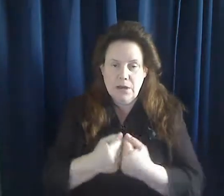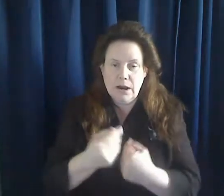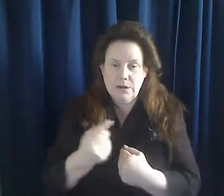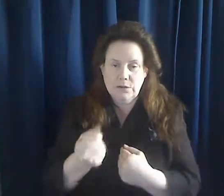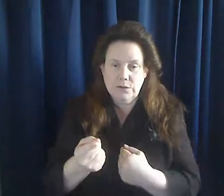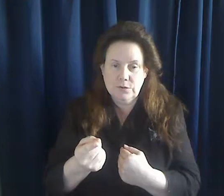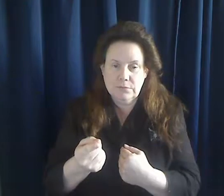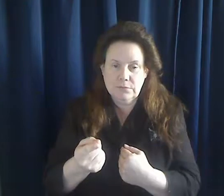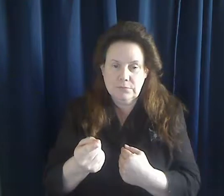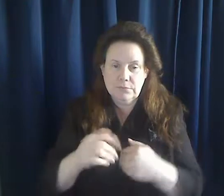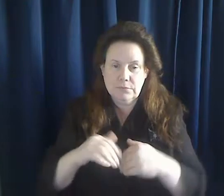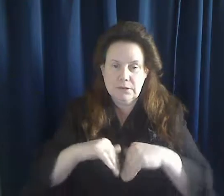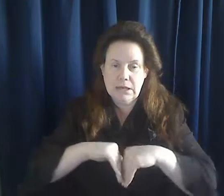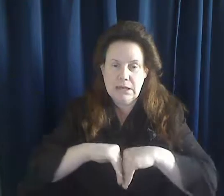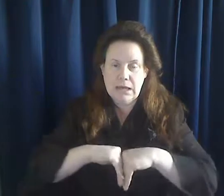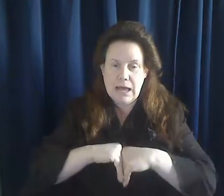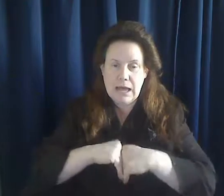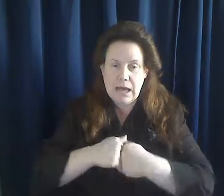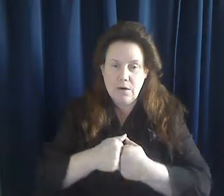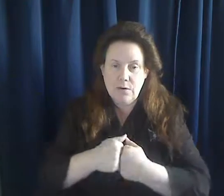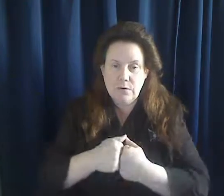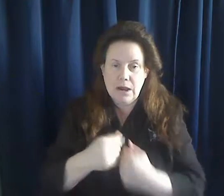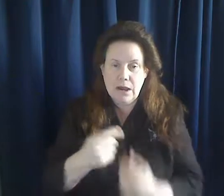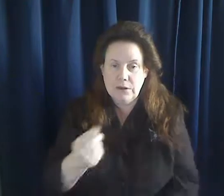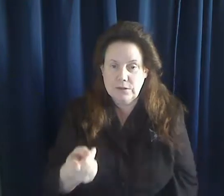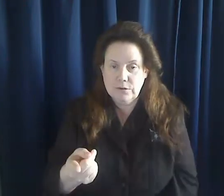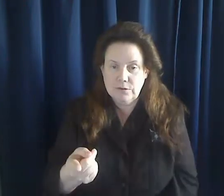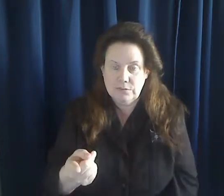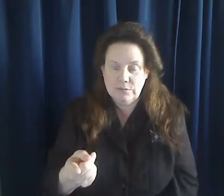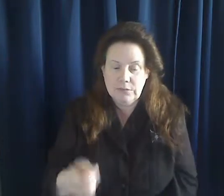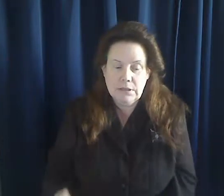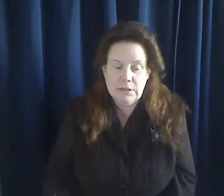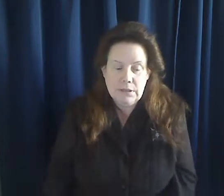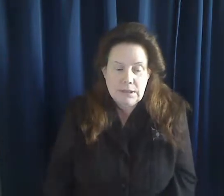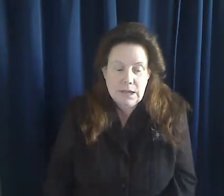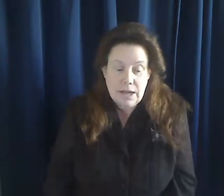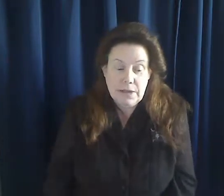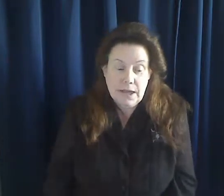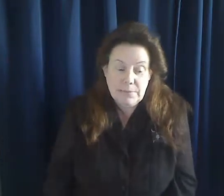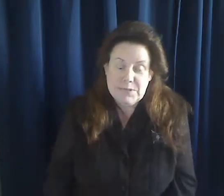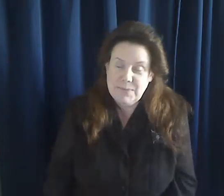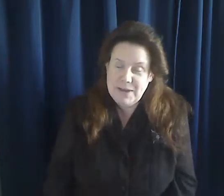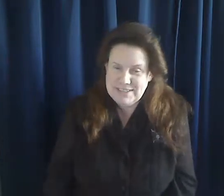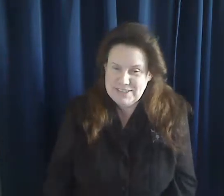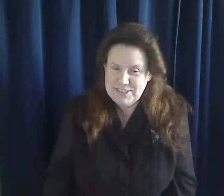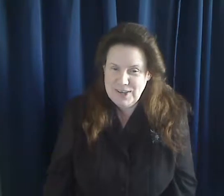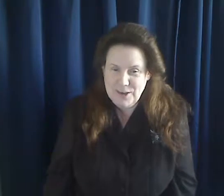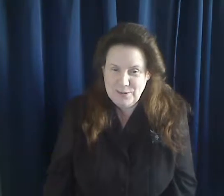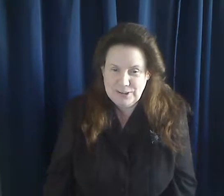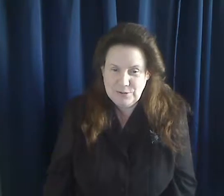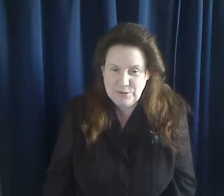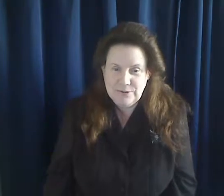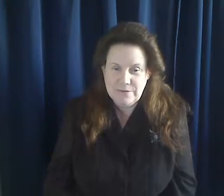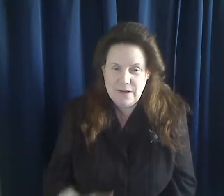are you? How are you? Common responses to how are you?